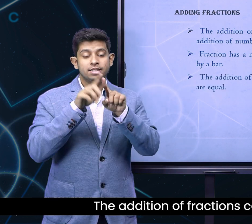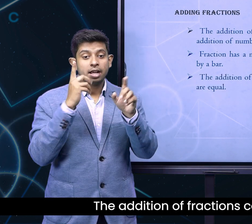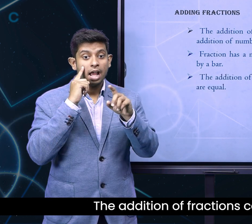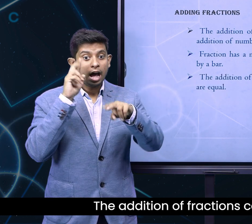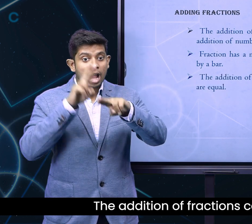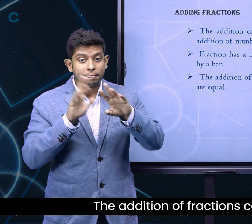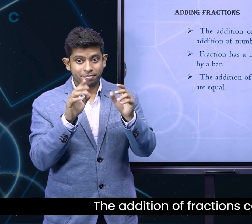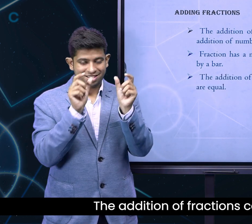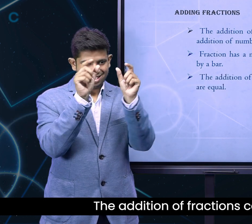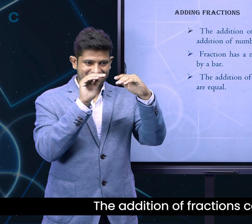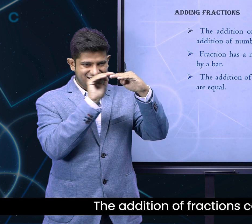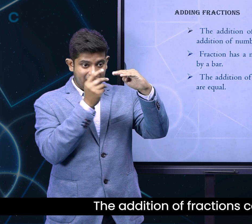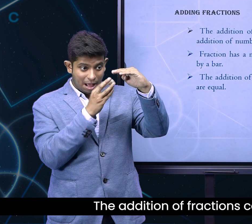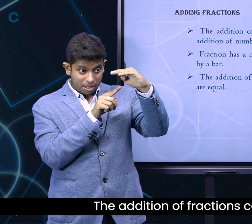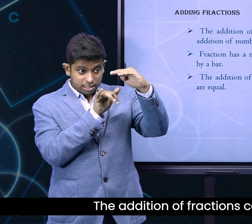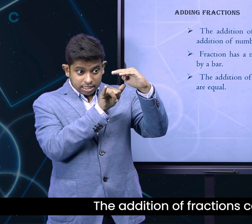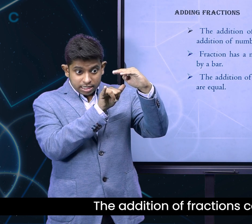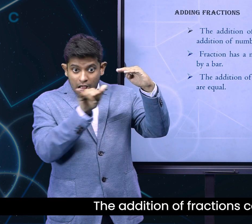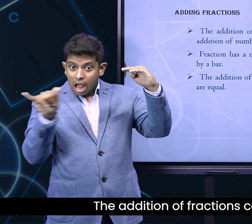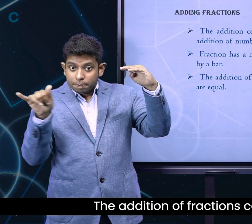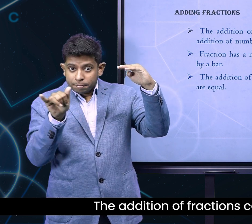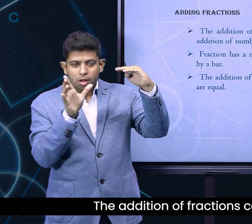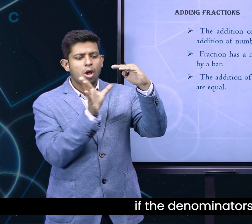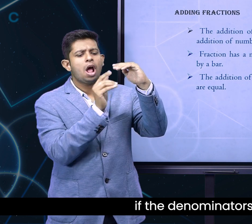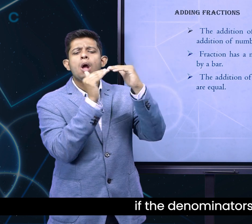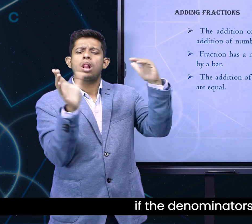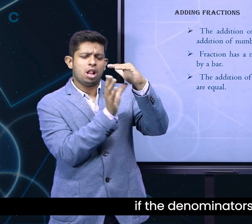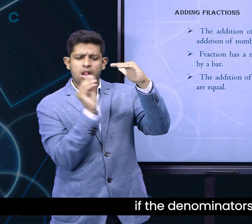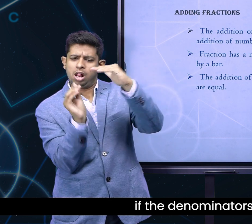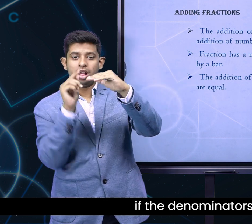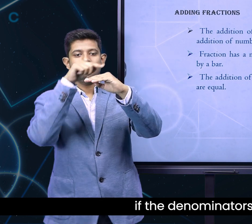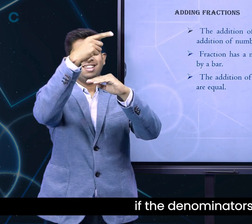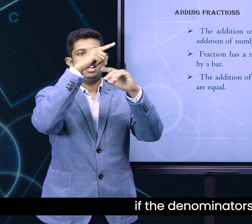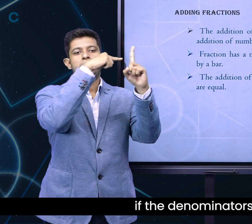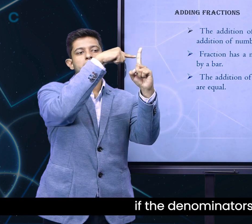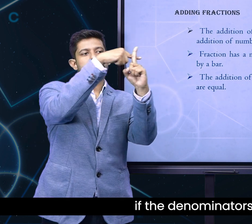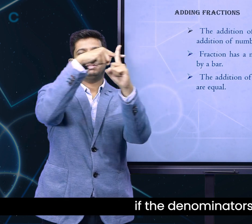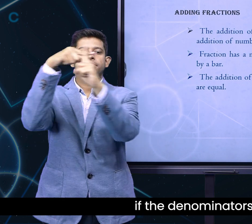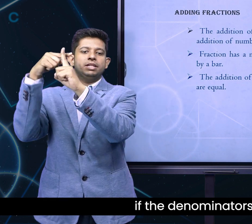The addition of fractions can be easily done if the denominators are equal,